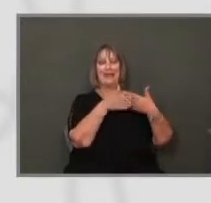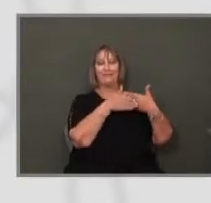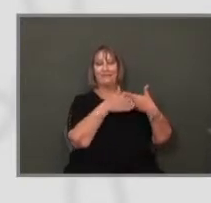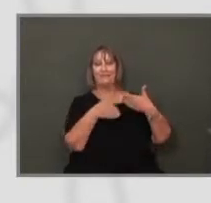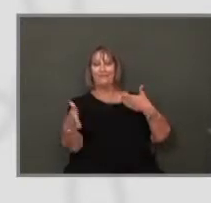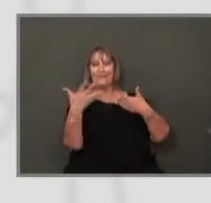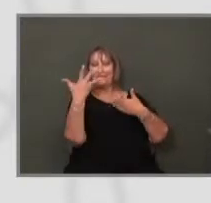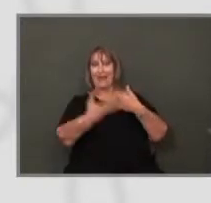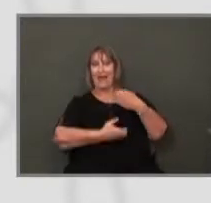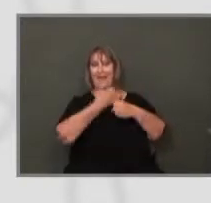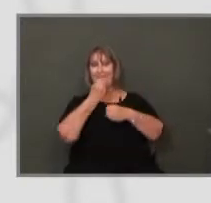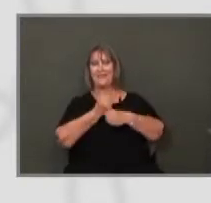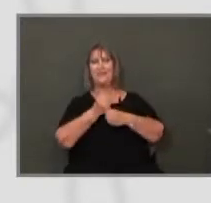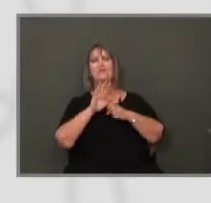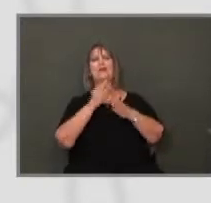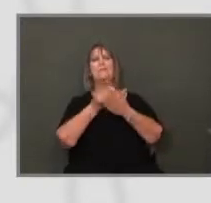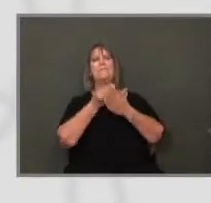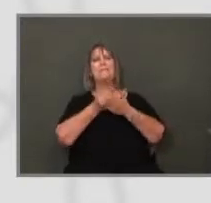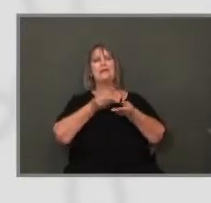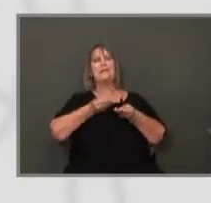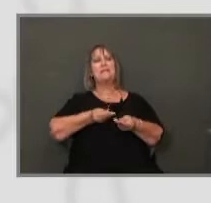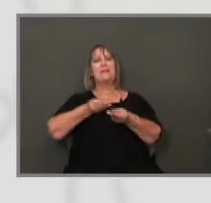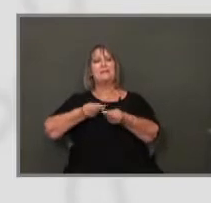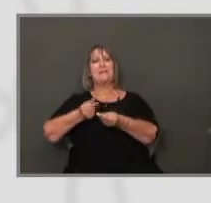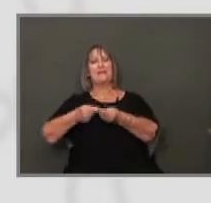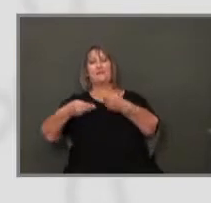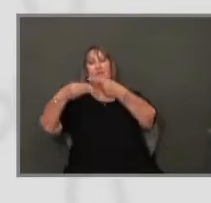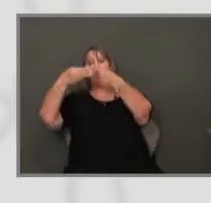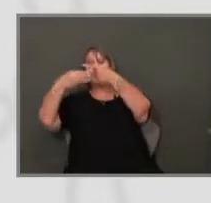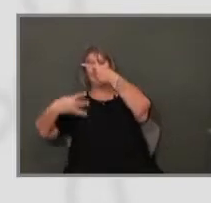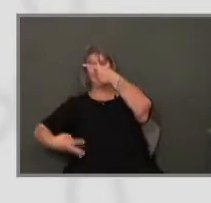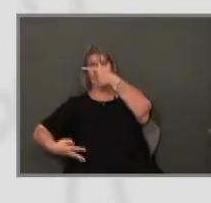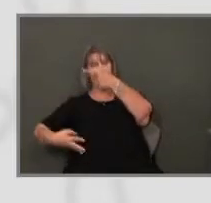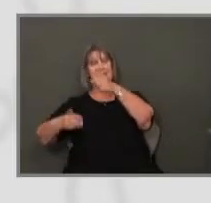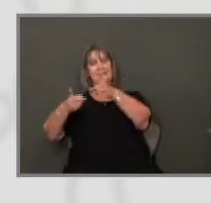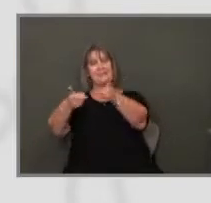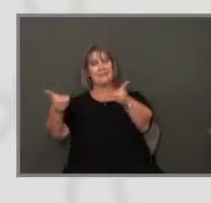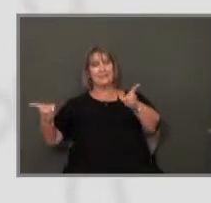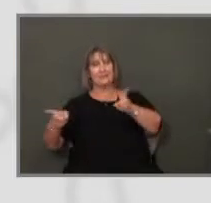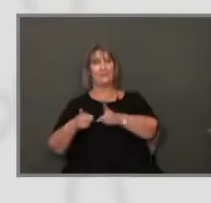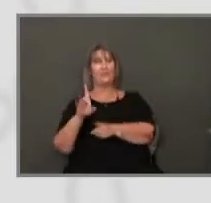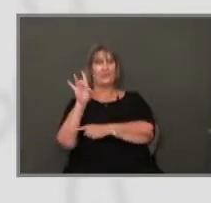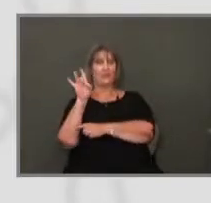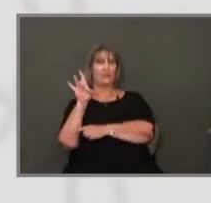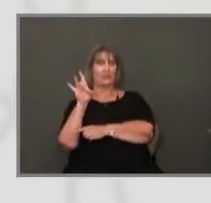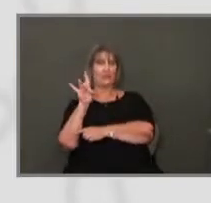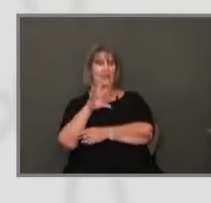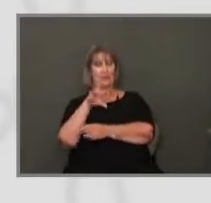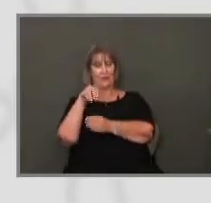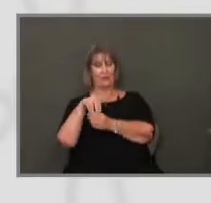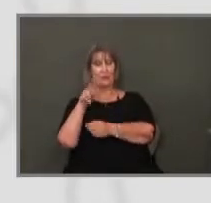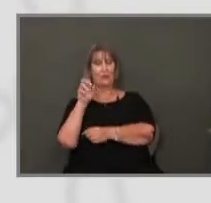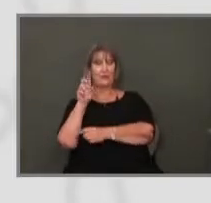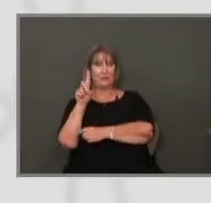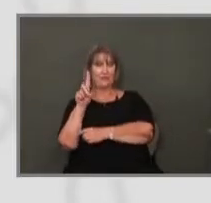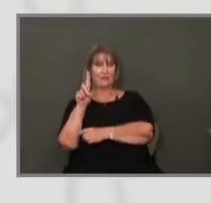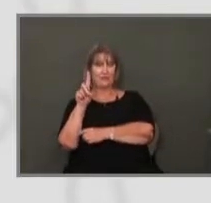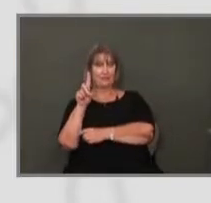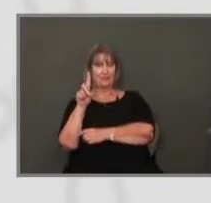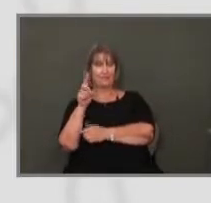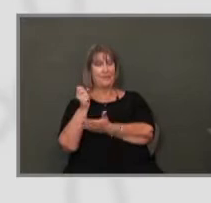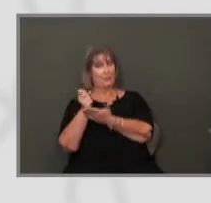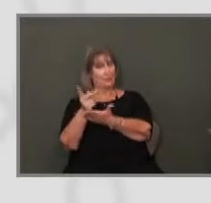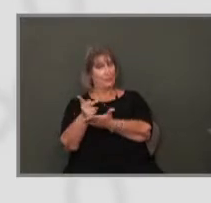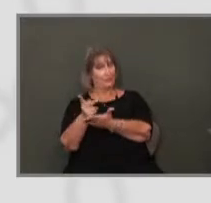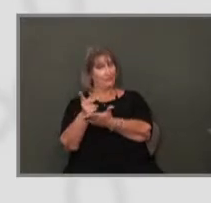on that slide are all of the District 8 projects that were included in the bond program. Now